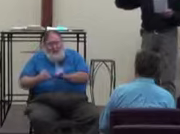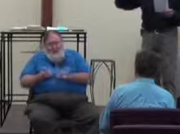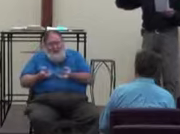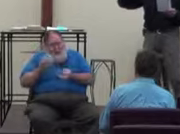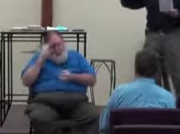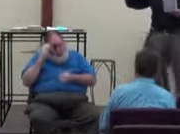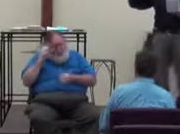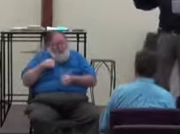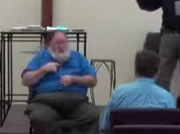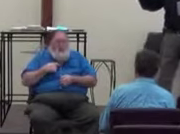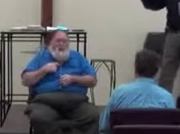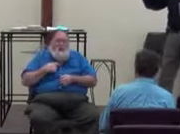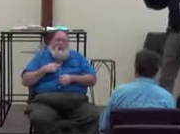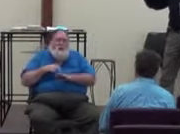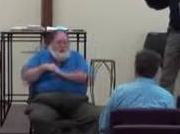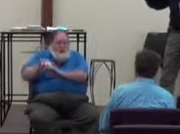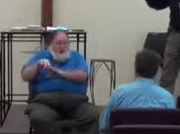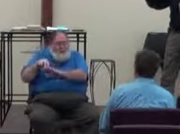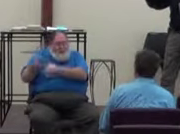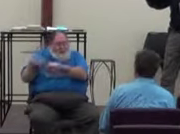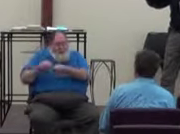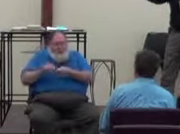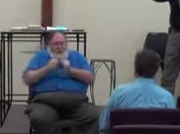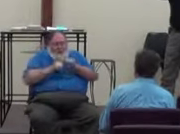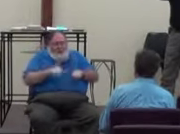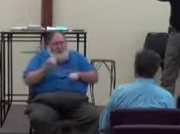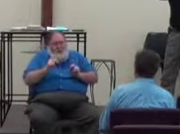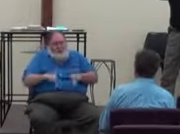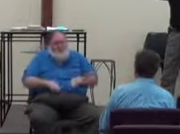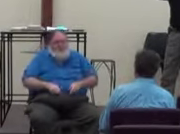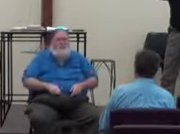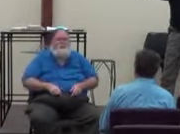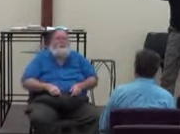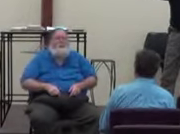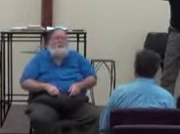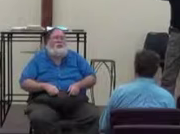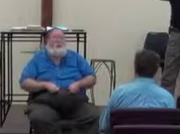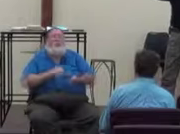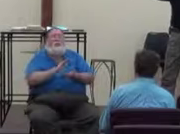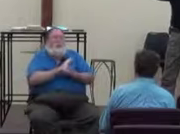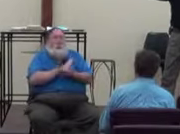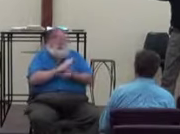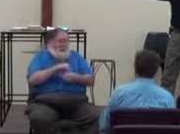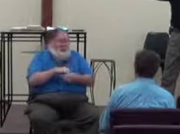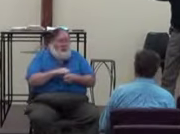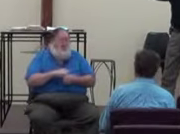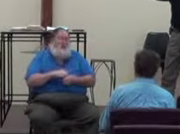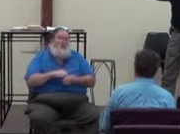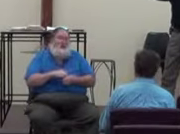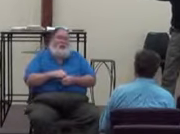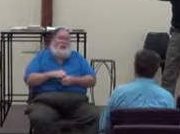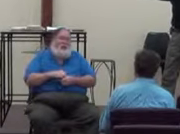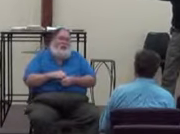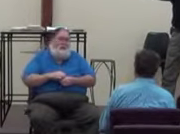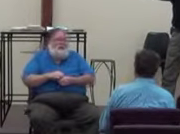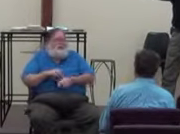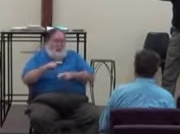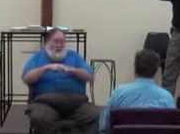that ramp so we can bless somebody else. There are papers in the back of the chairs, and it's for